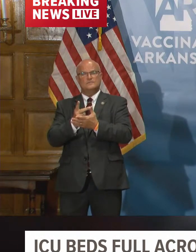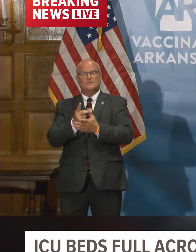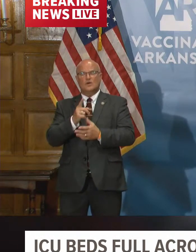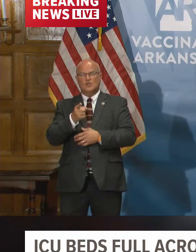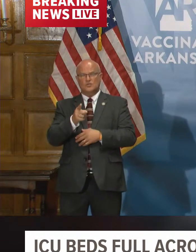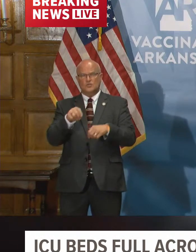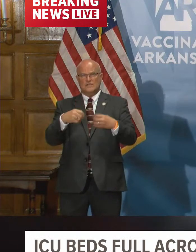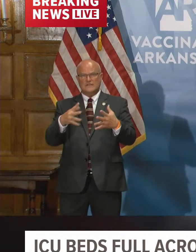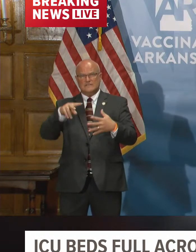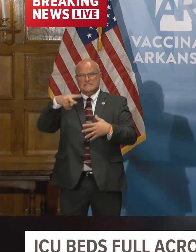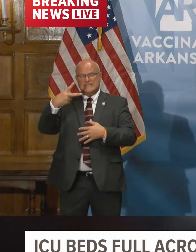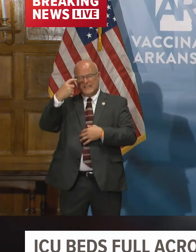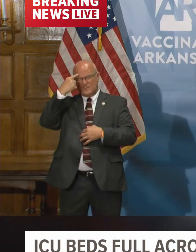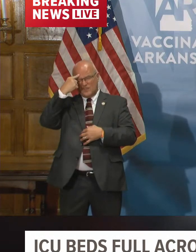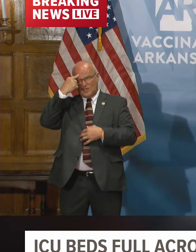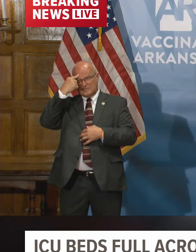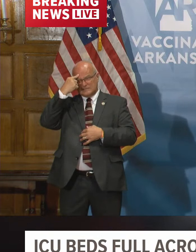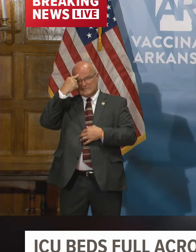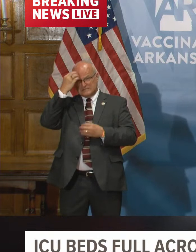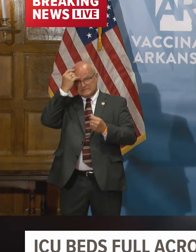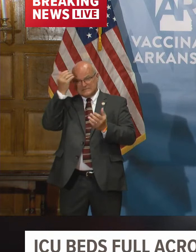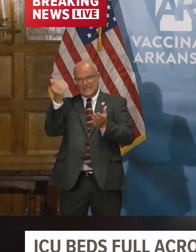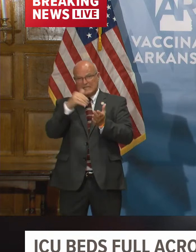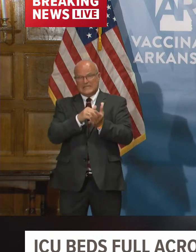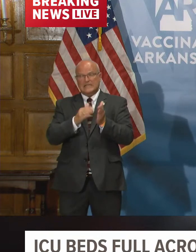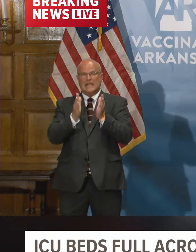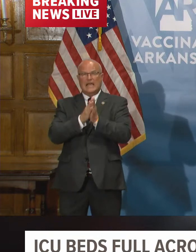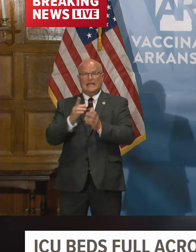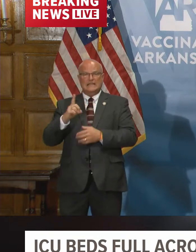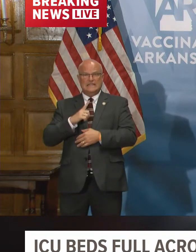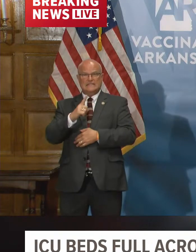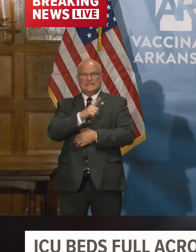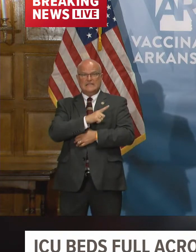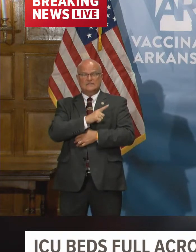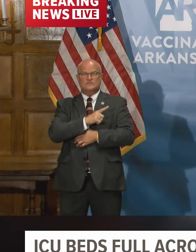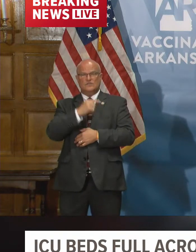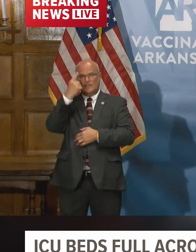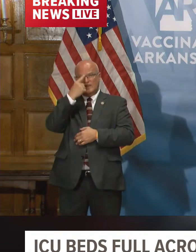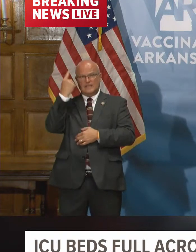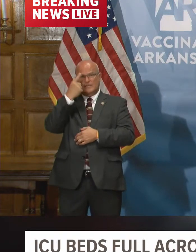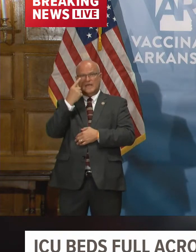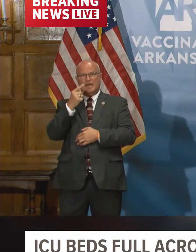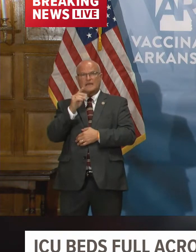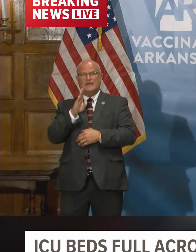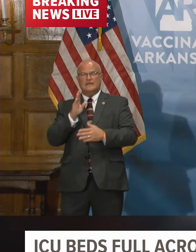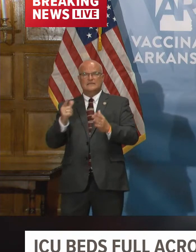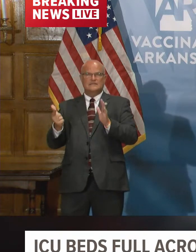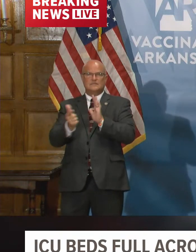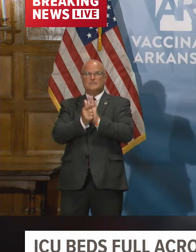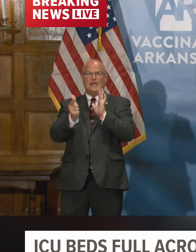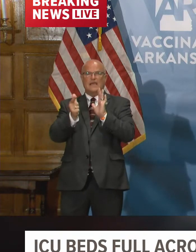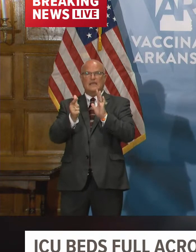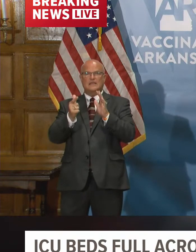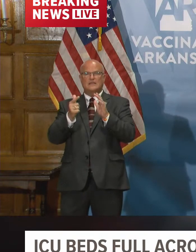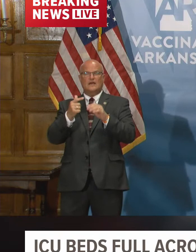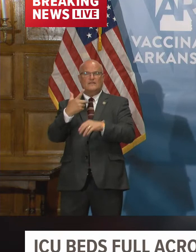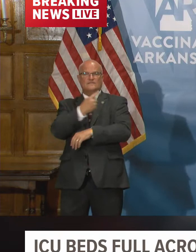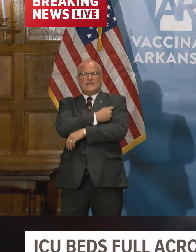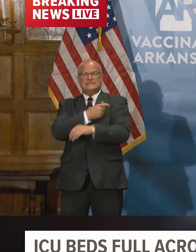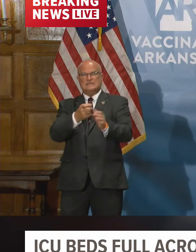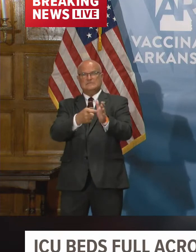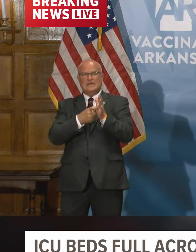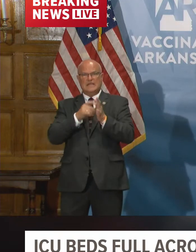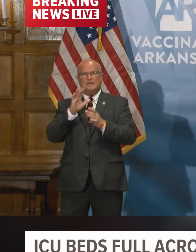are you giving second thought to whether or not to ask the legislature to revisit the ban on vaccine